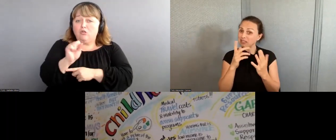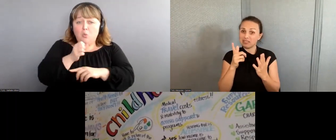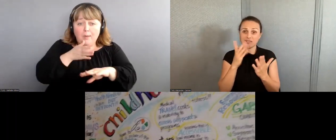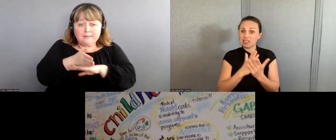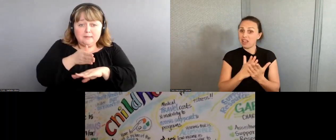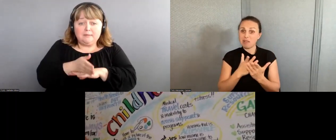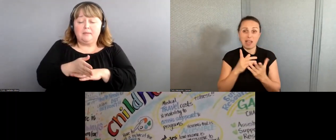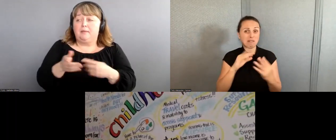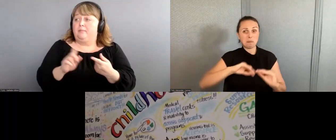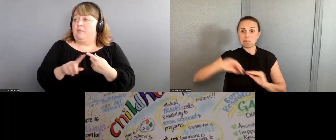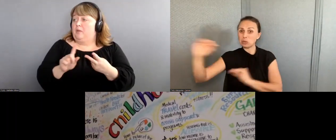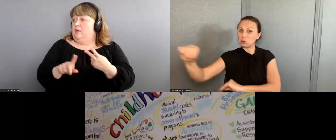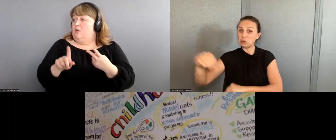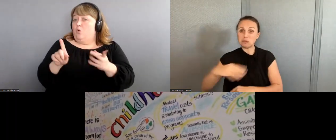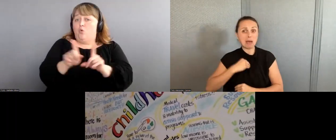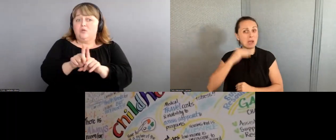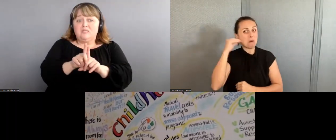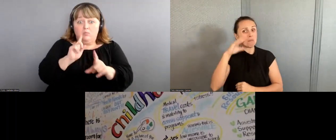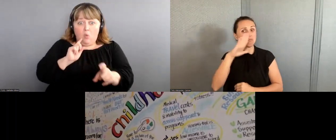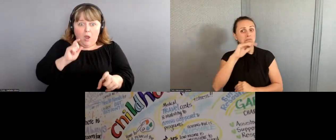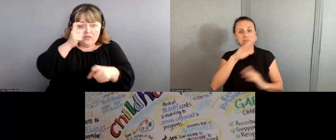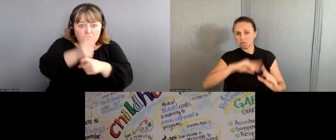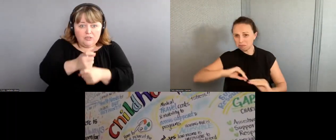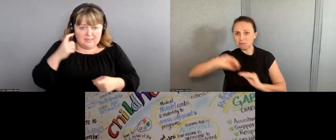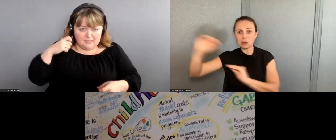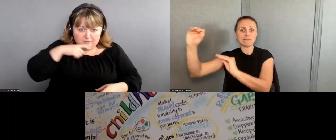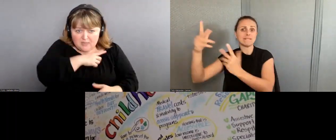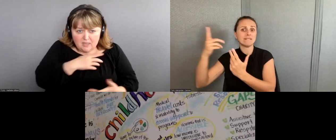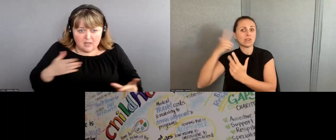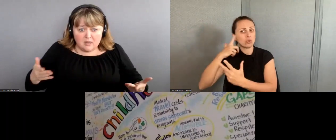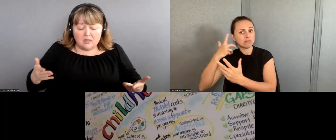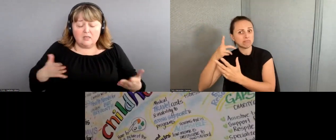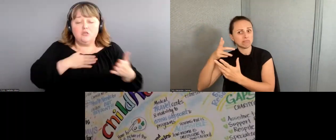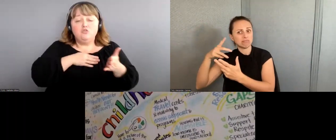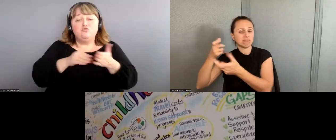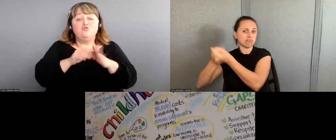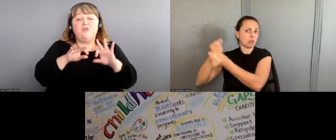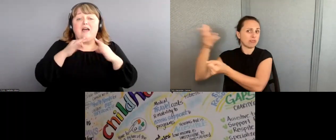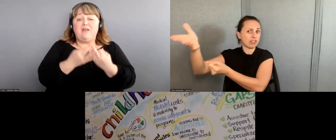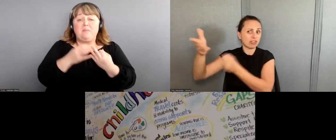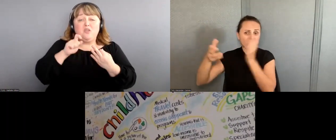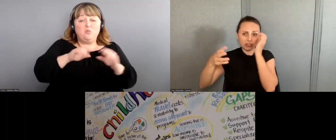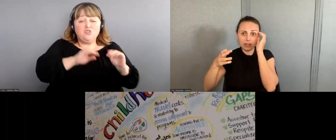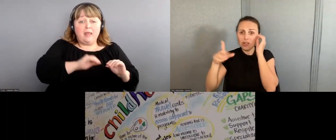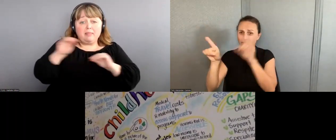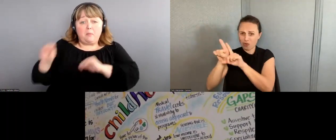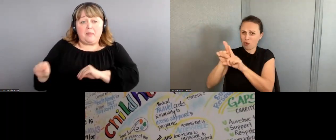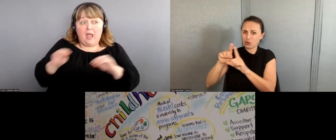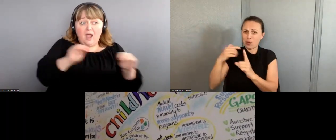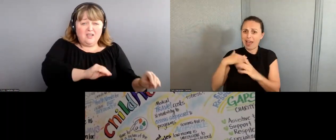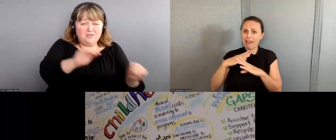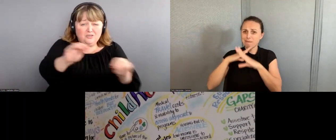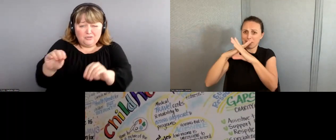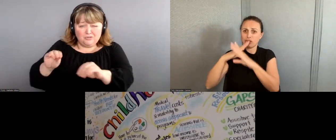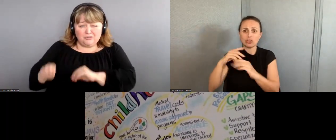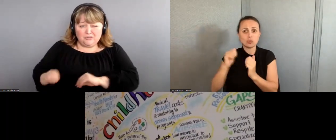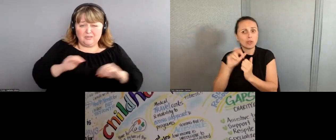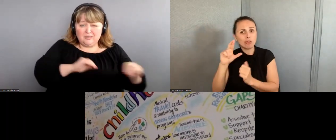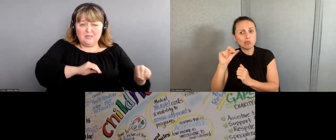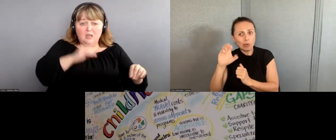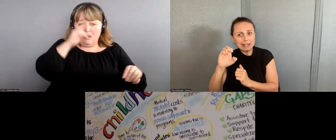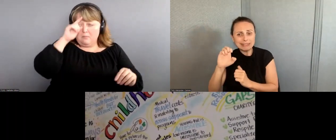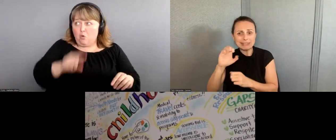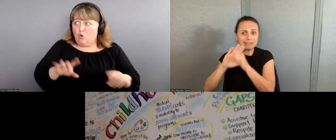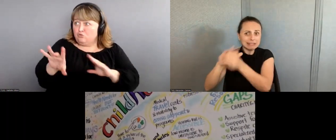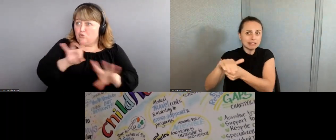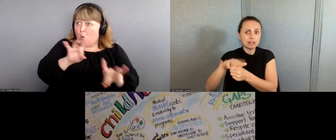to completely uproot to receive the healthcare required, and then often also face barriers of racism and discrimination, kind